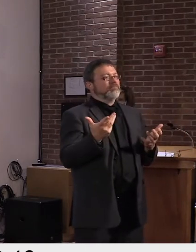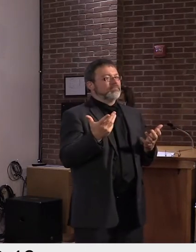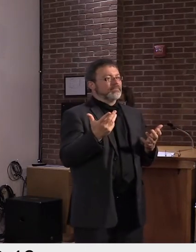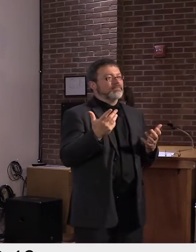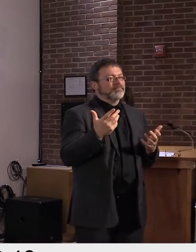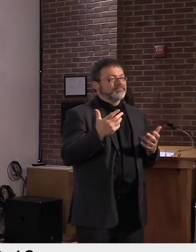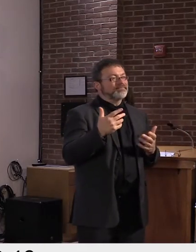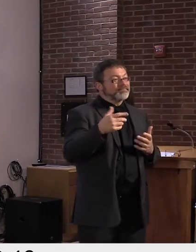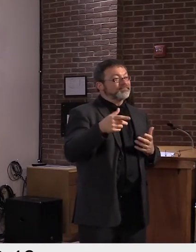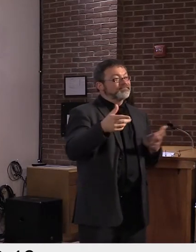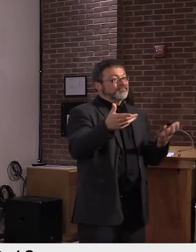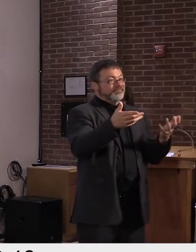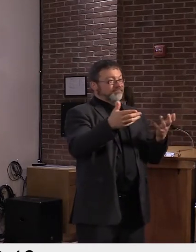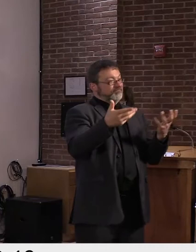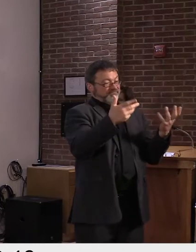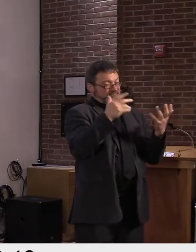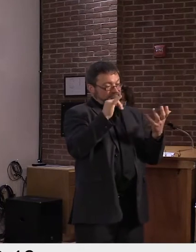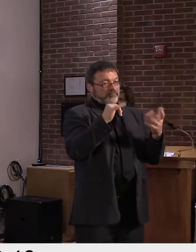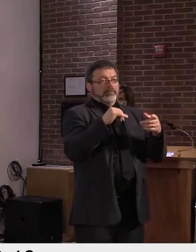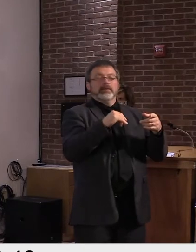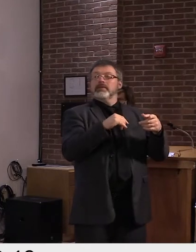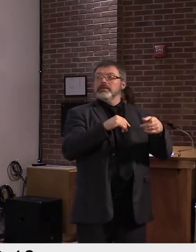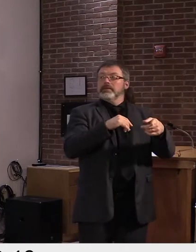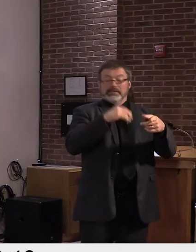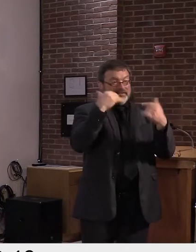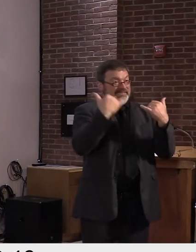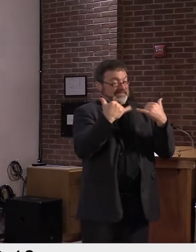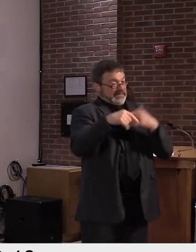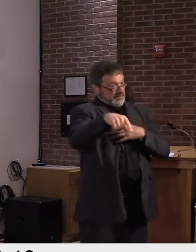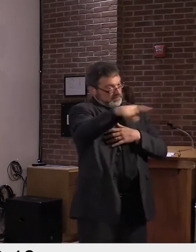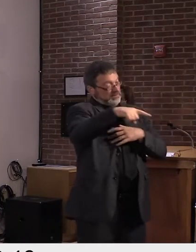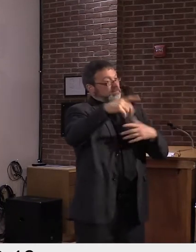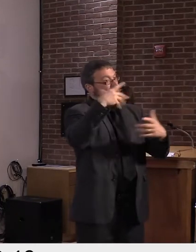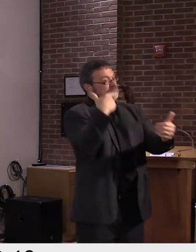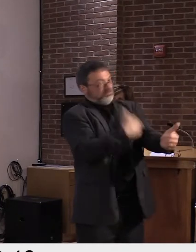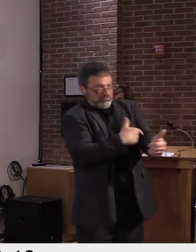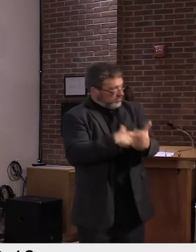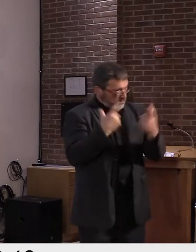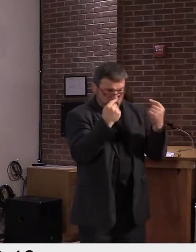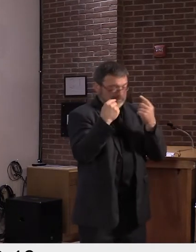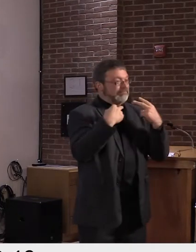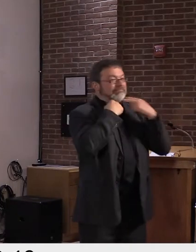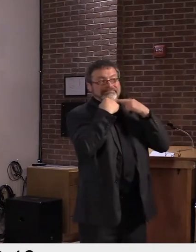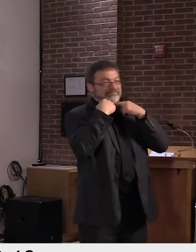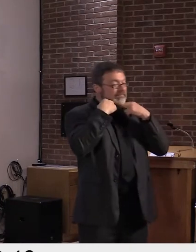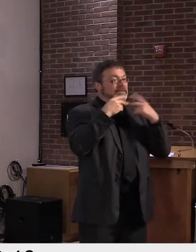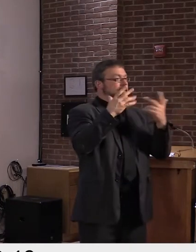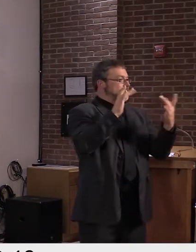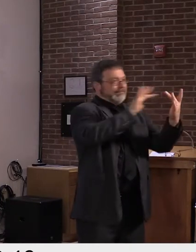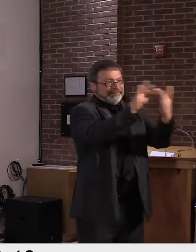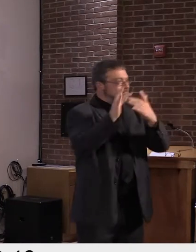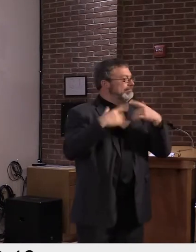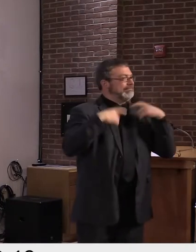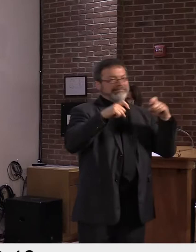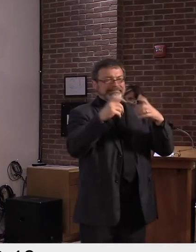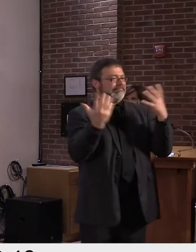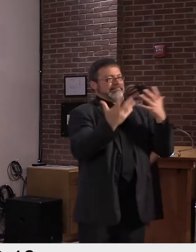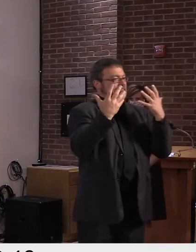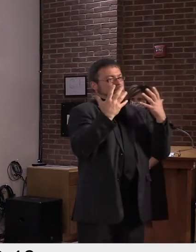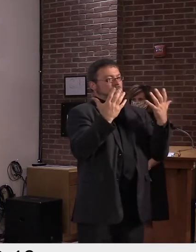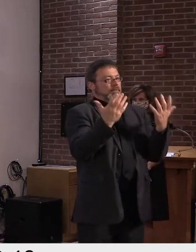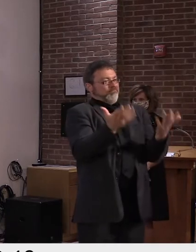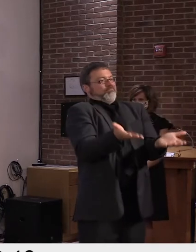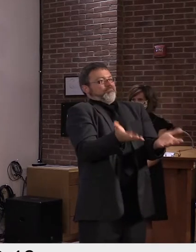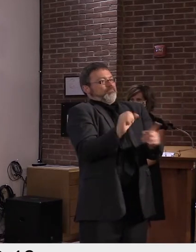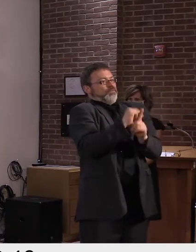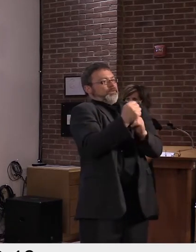worse outcome just because they got some drug that they actually didn't know. It was mostly fentanyl as opposed to what they've